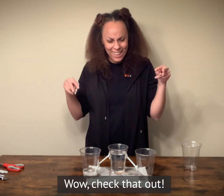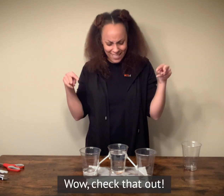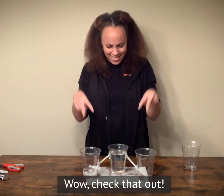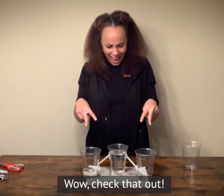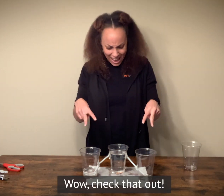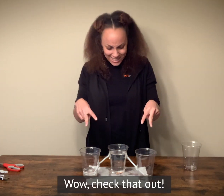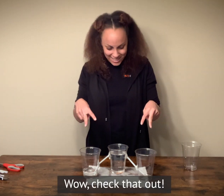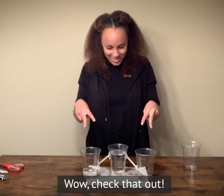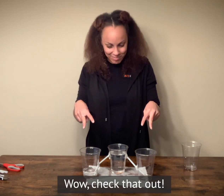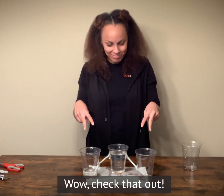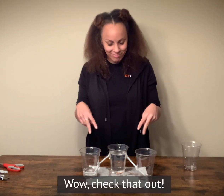Wow, check that out.